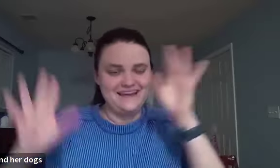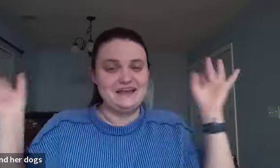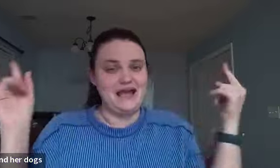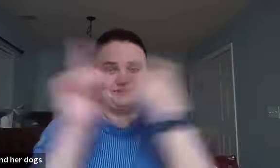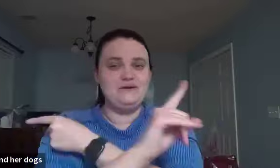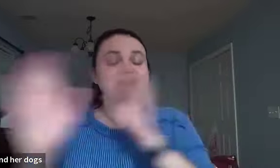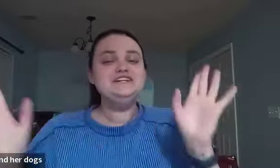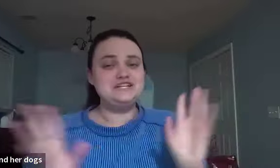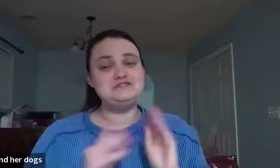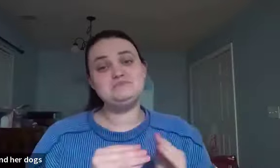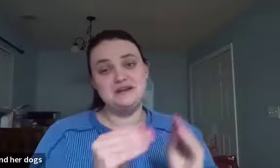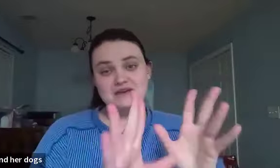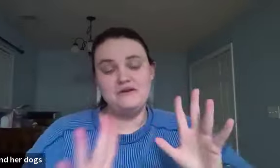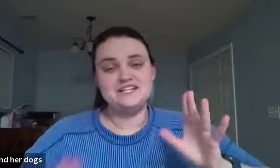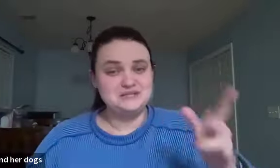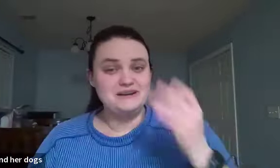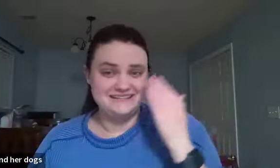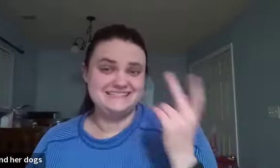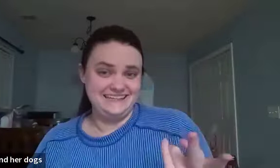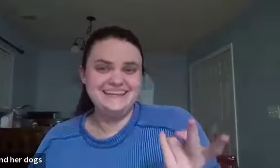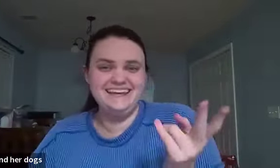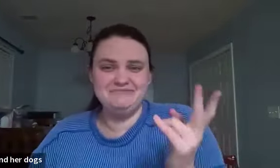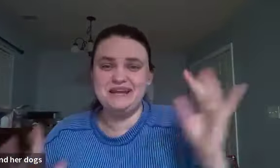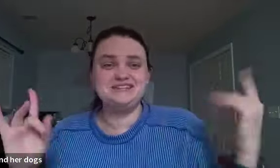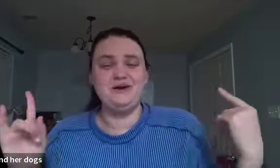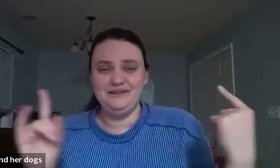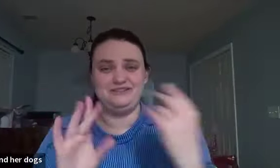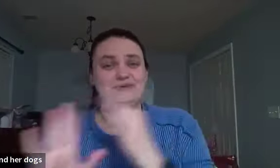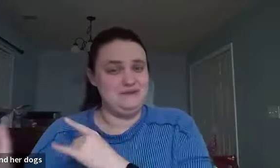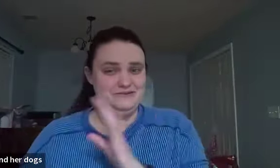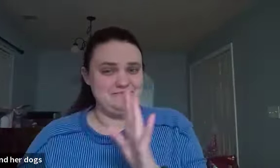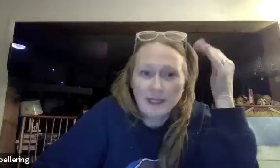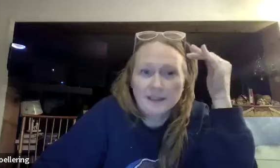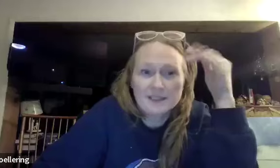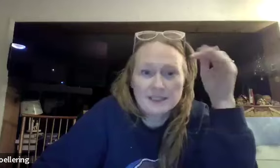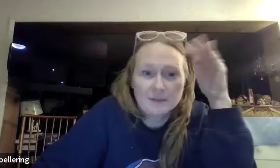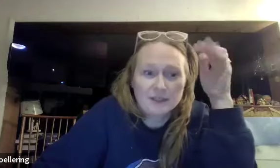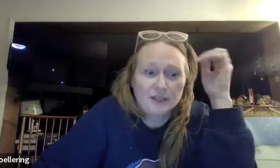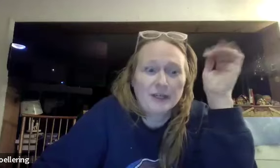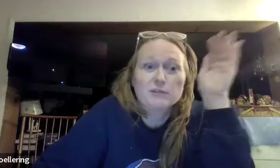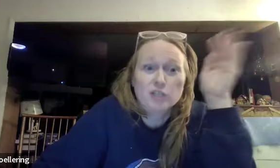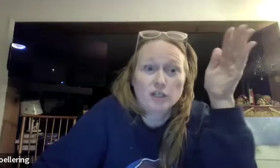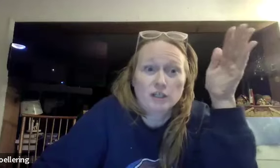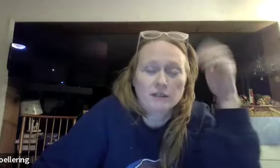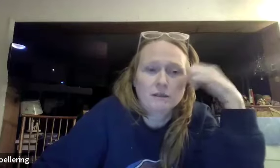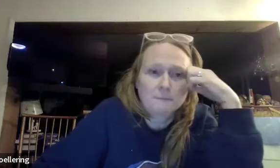And like, I totally. She was just putting in one that she wanted to see, but it totally But there threw me. are pianists in the military, I'm sure. Oh